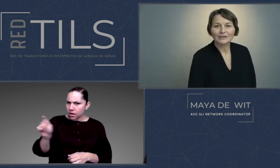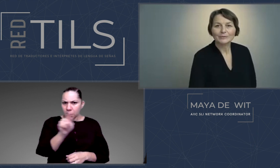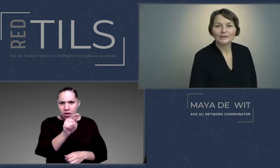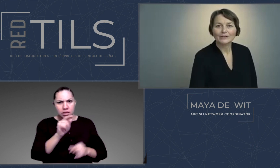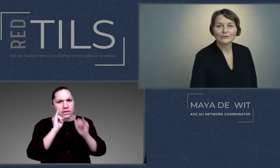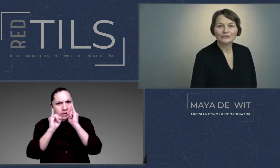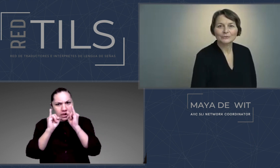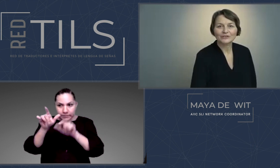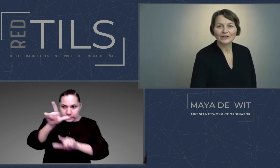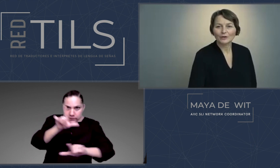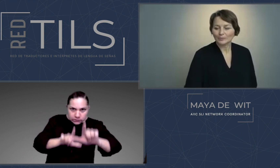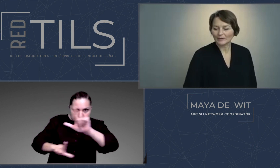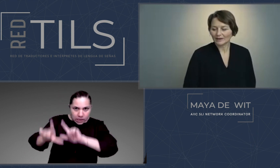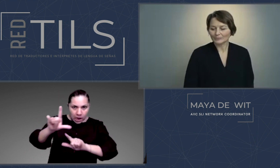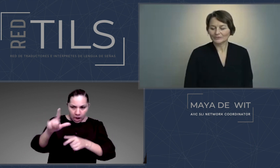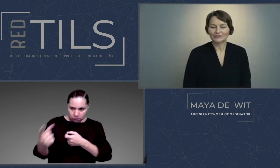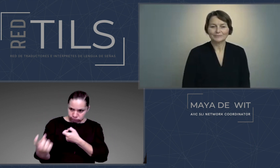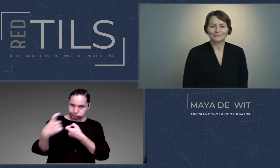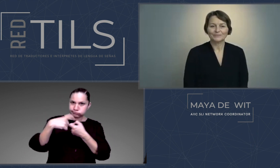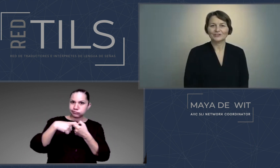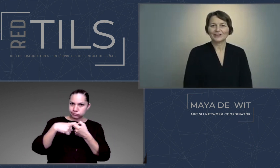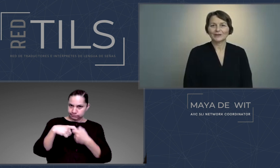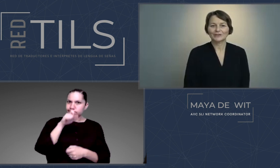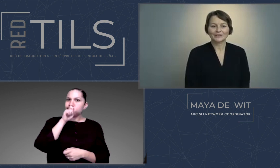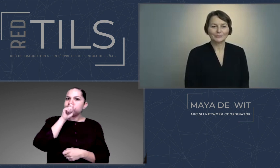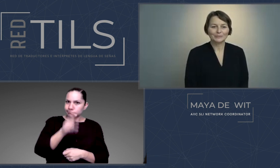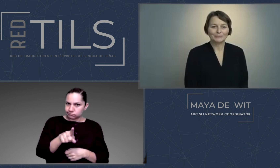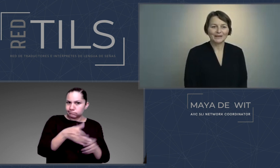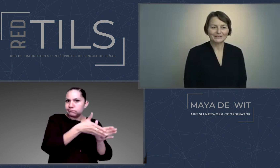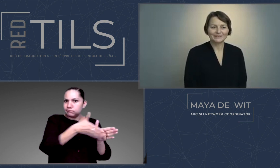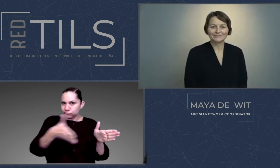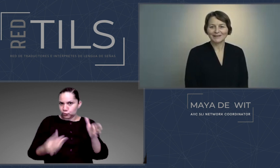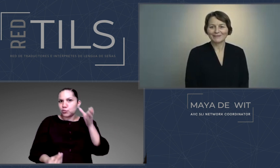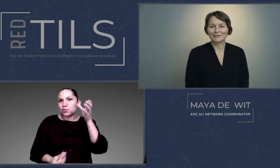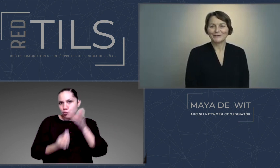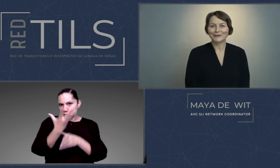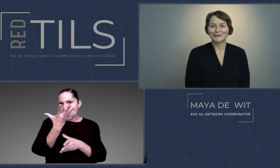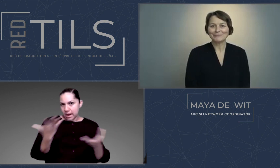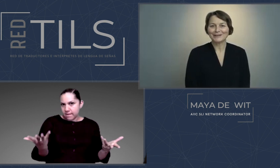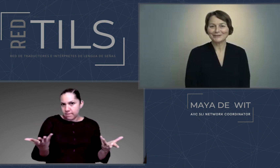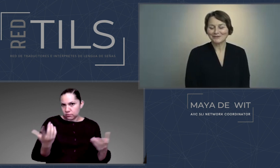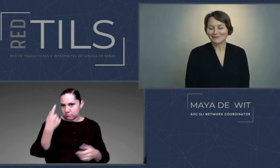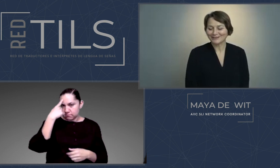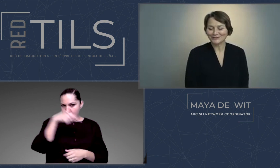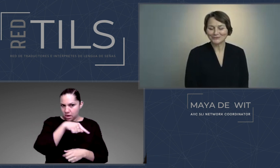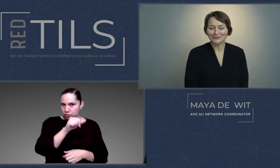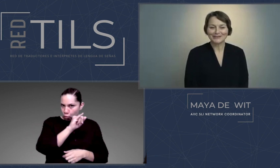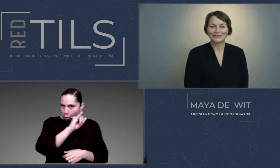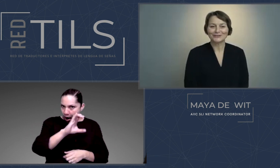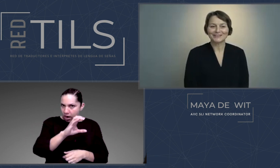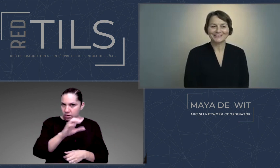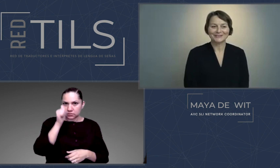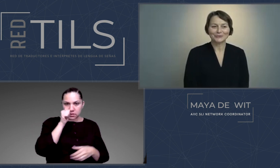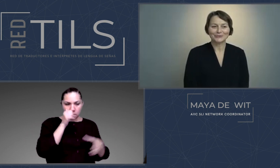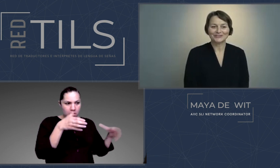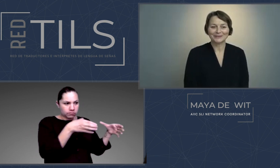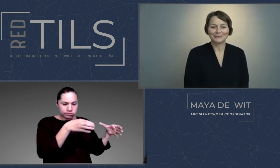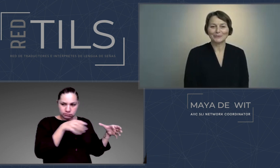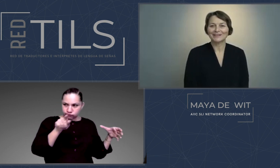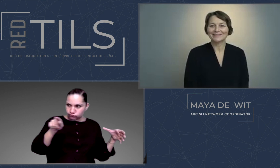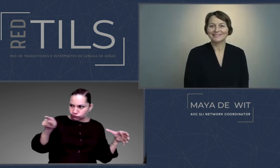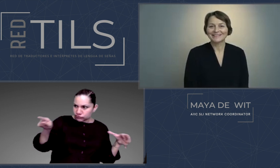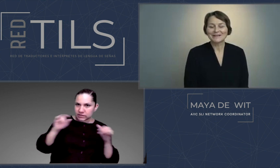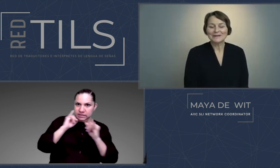a little bit closer, which I think sean parte helps de display la a little bit better. I have a AIC. very good microphone, but I just Y want to make sure that the y